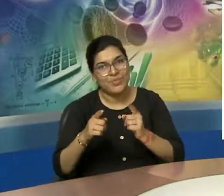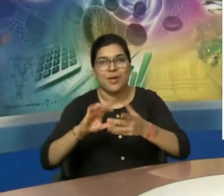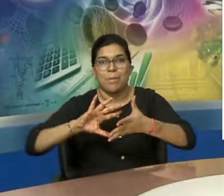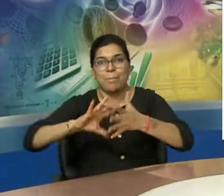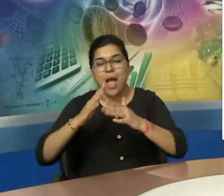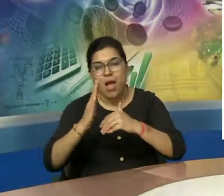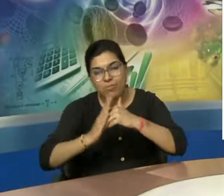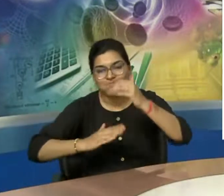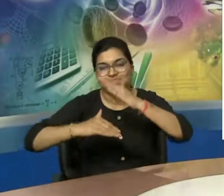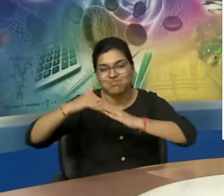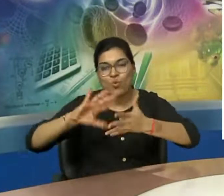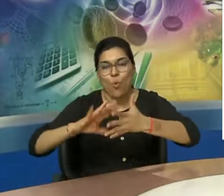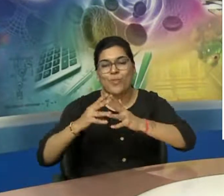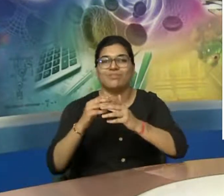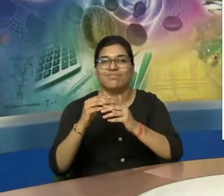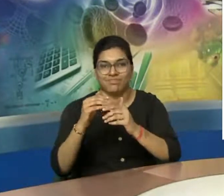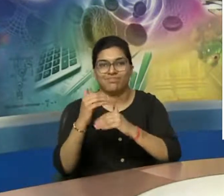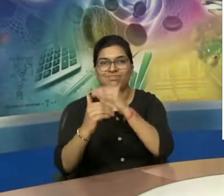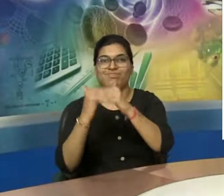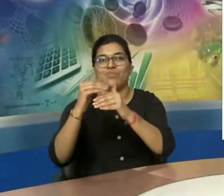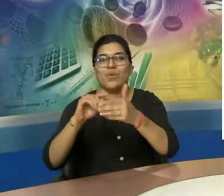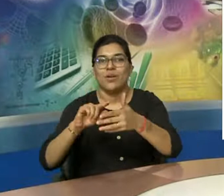unique and different from other species.